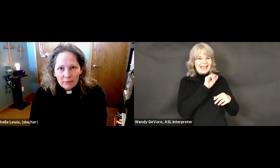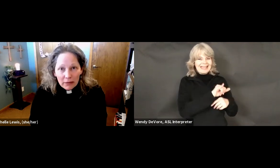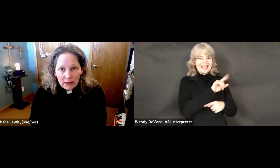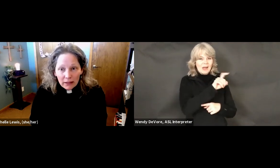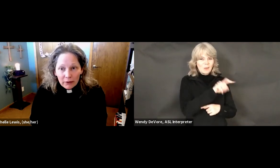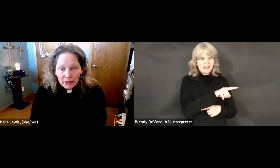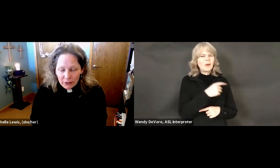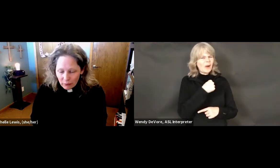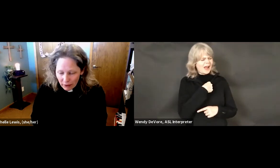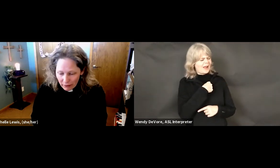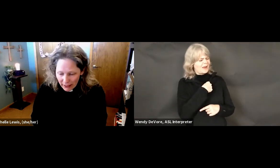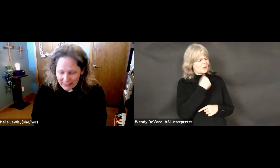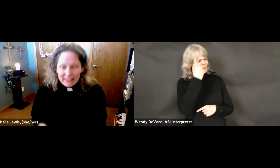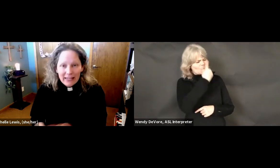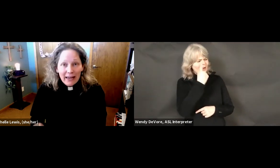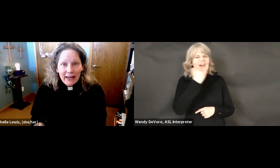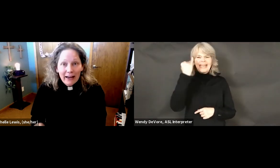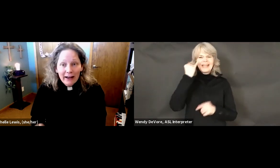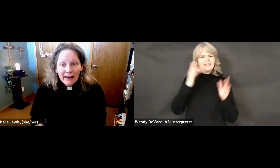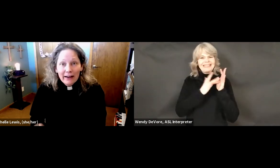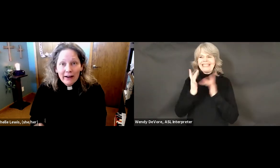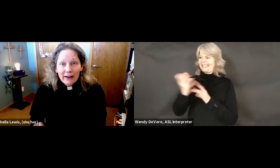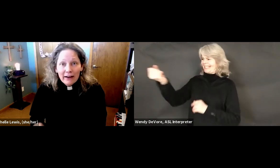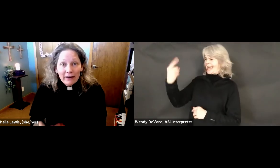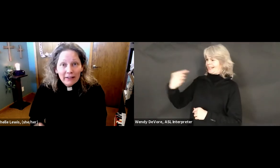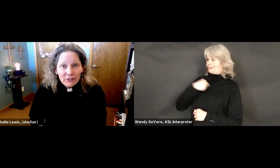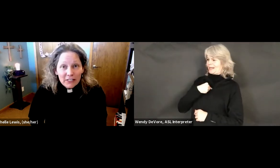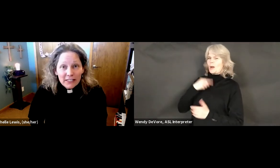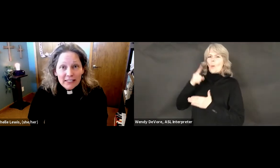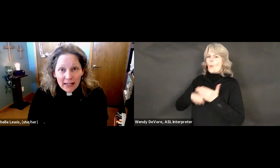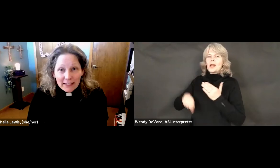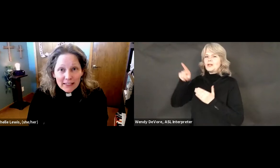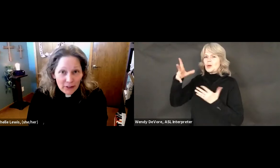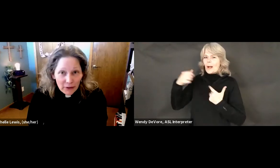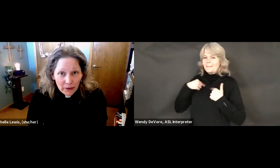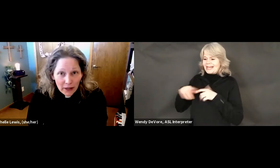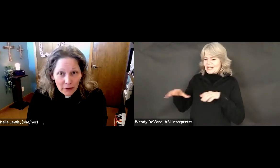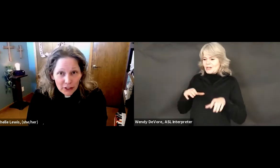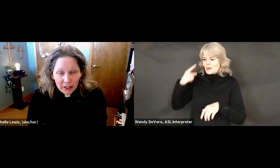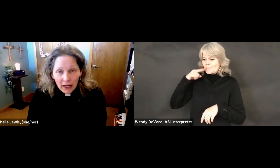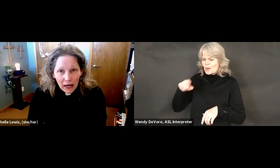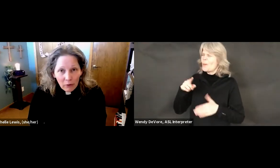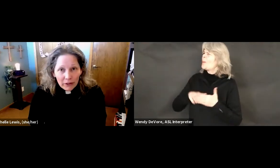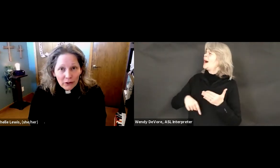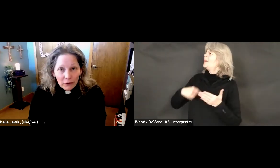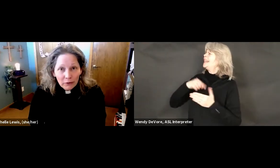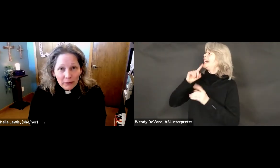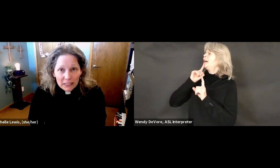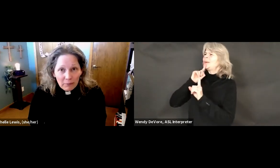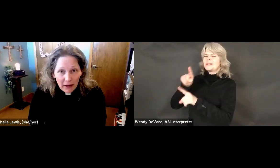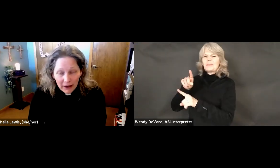asked me that question, what would I say? And if Jesus asks you that question, how would